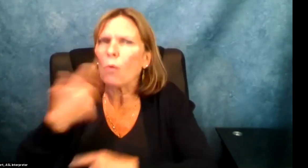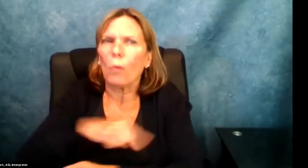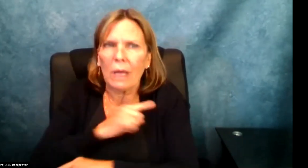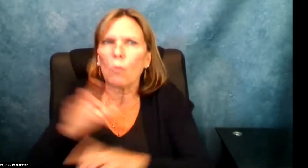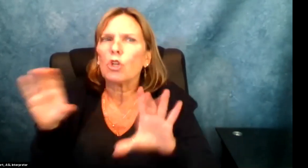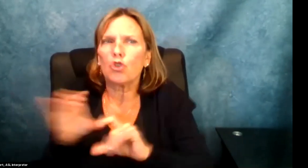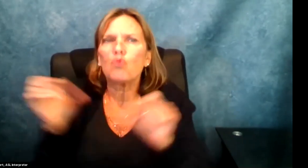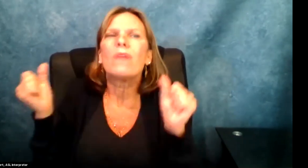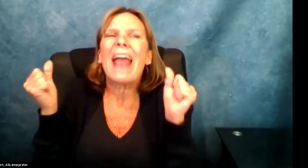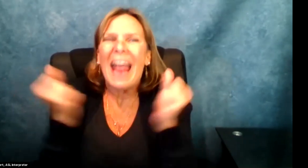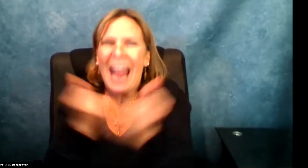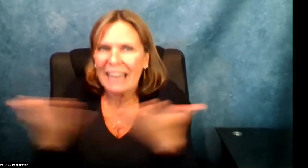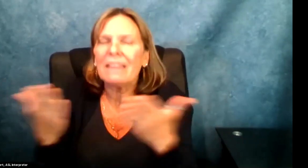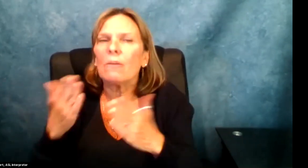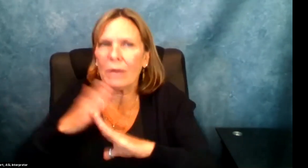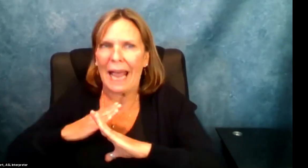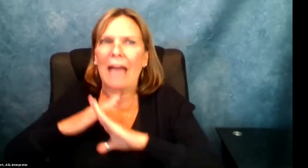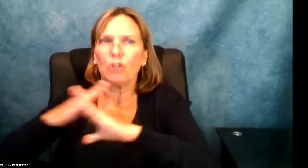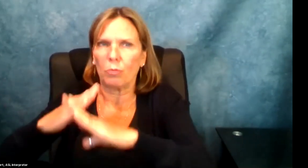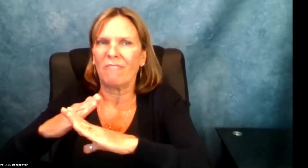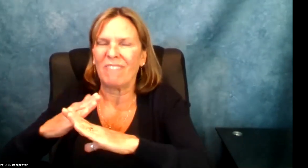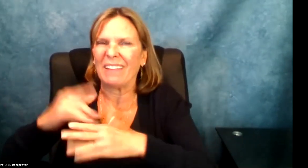is super helpful.